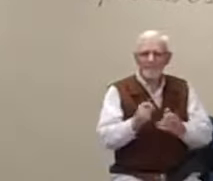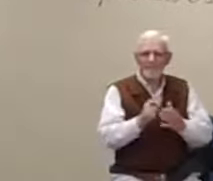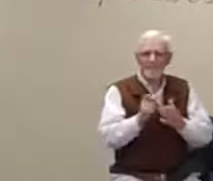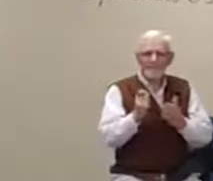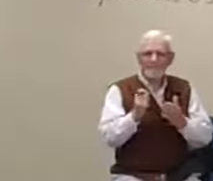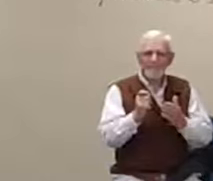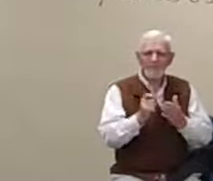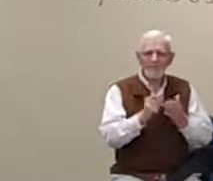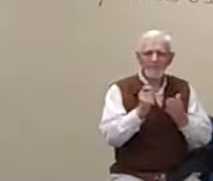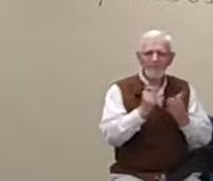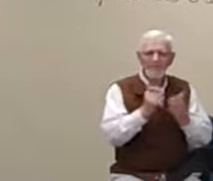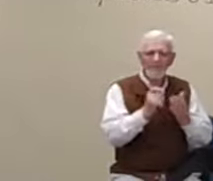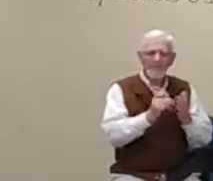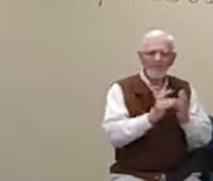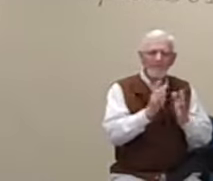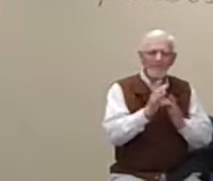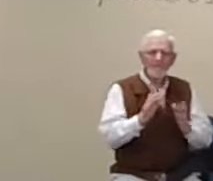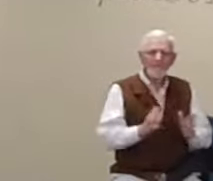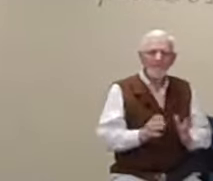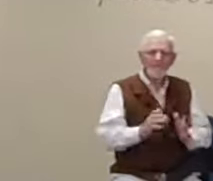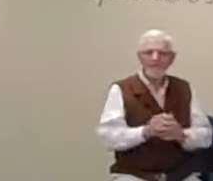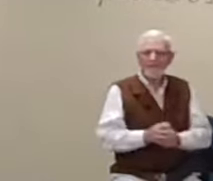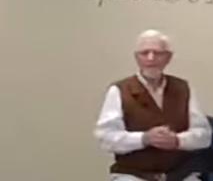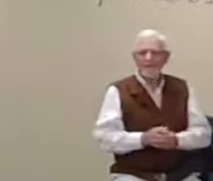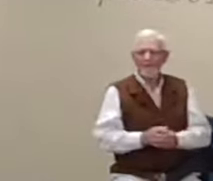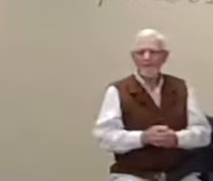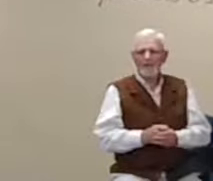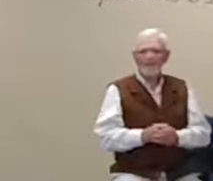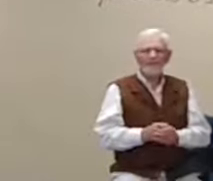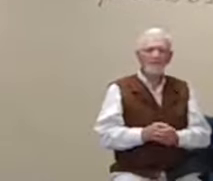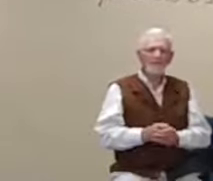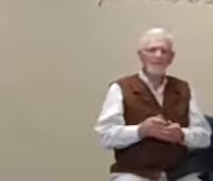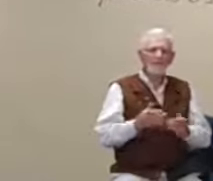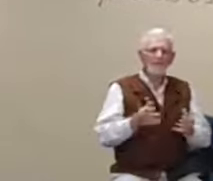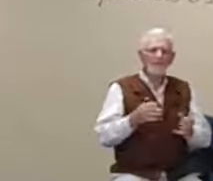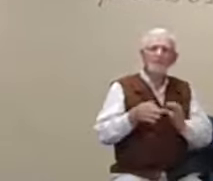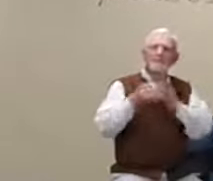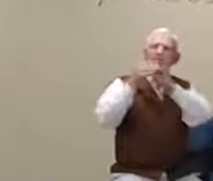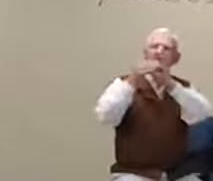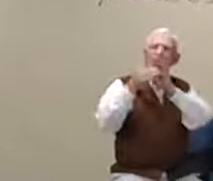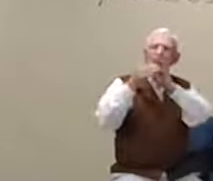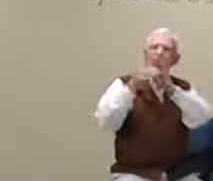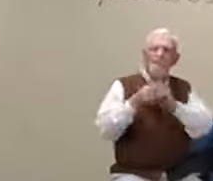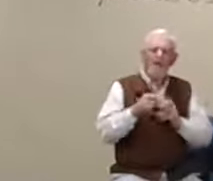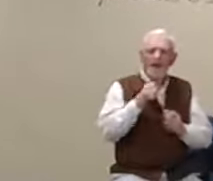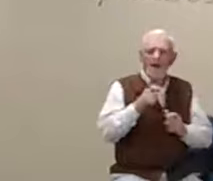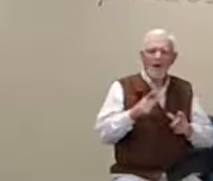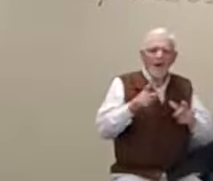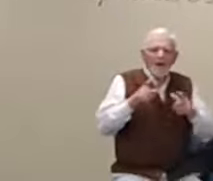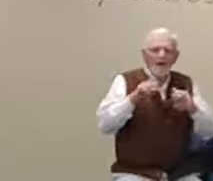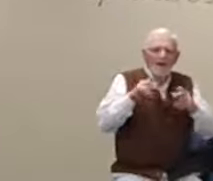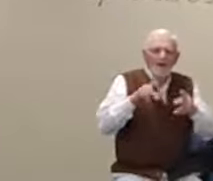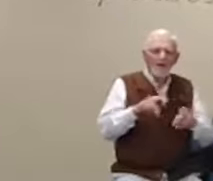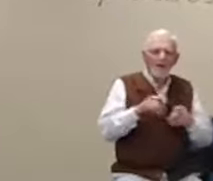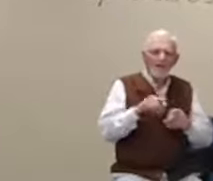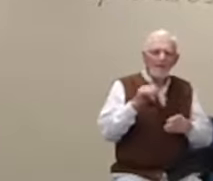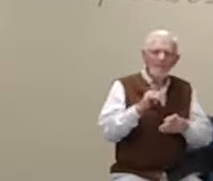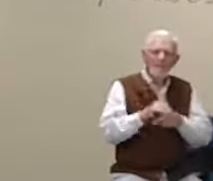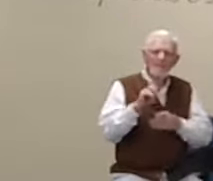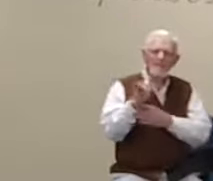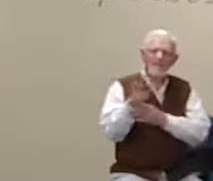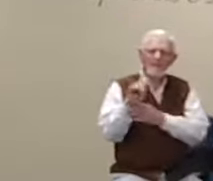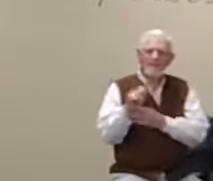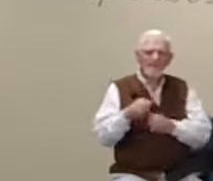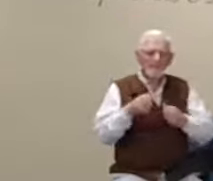checklists, checklist Christianity, and you begin to lose the relationship. And then when you don't live up, it's like David trying to